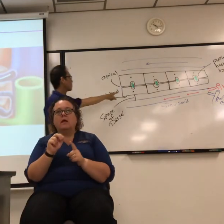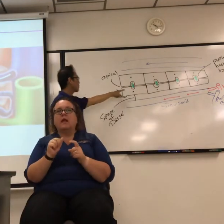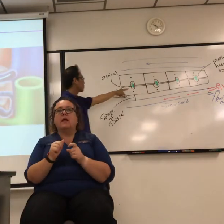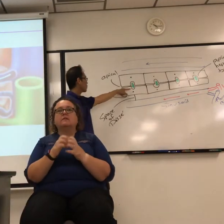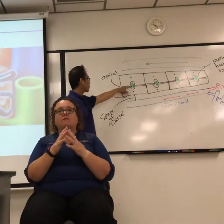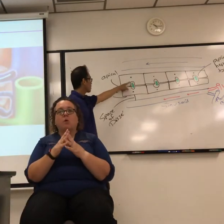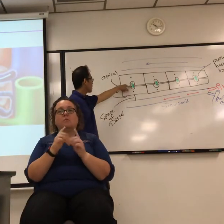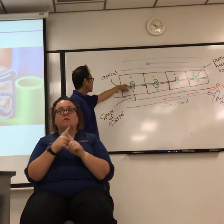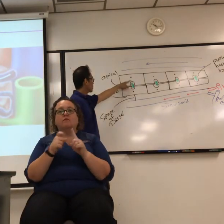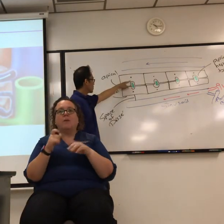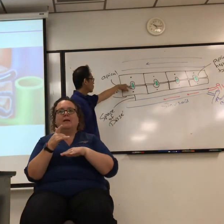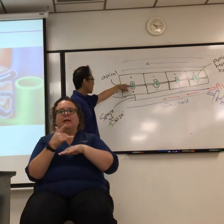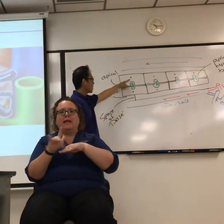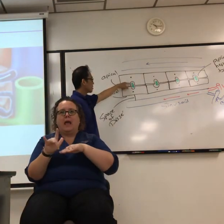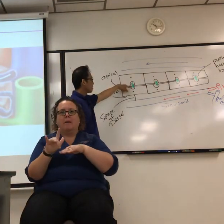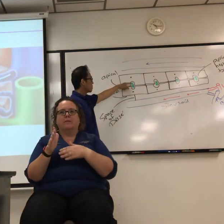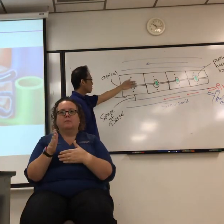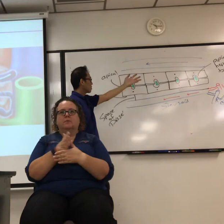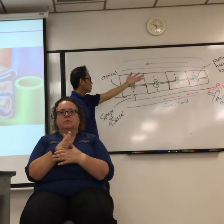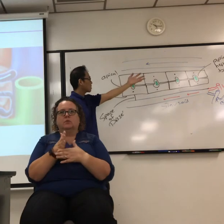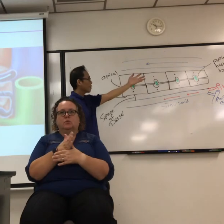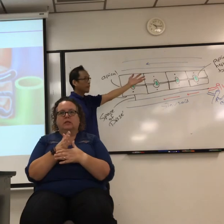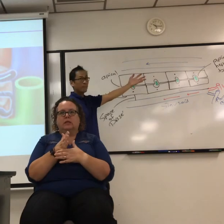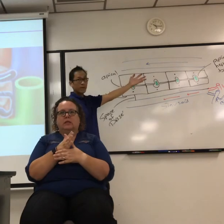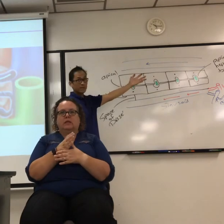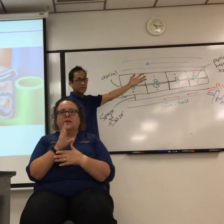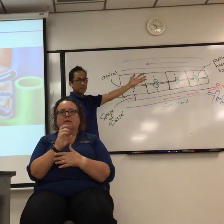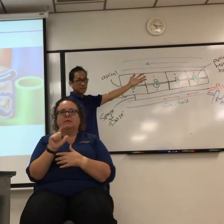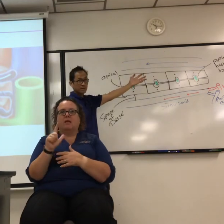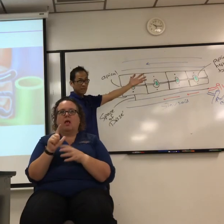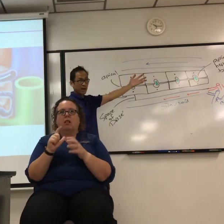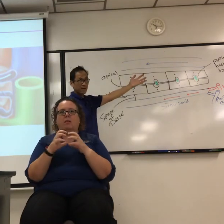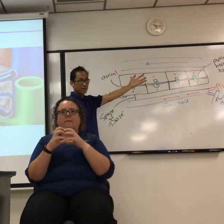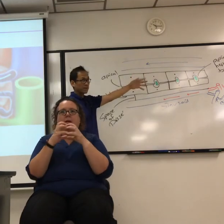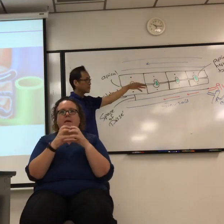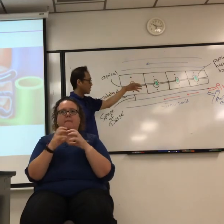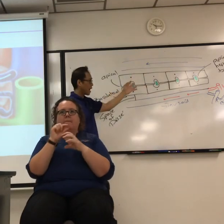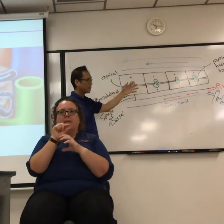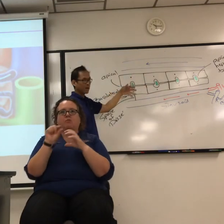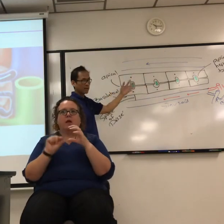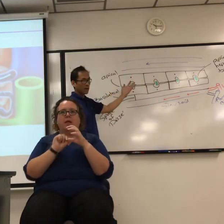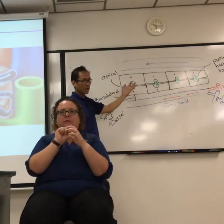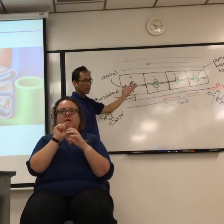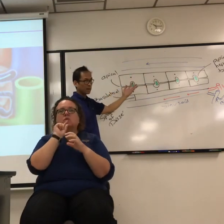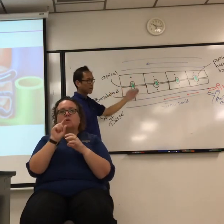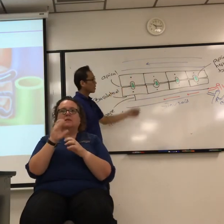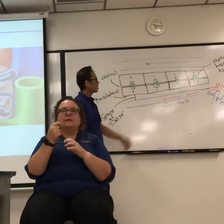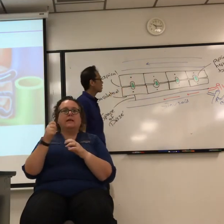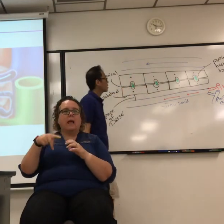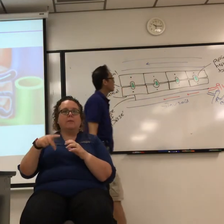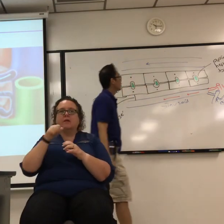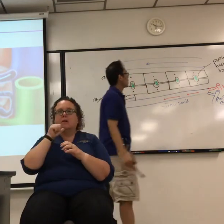gap between the cell membranes, right? So it's a gap, not a duct.